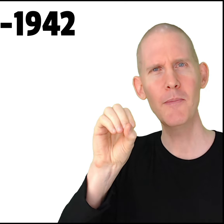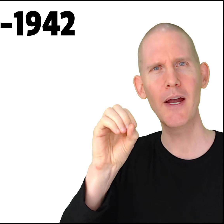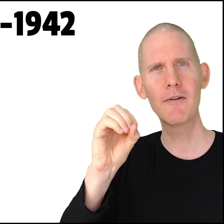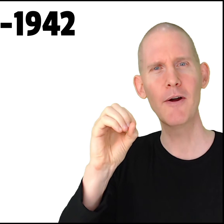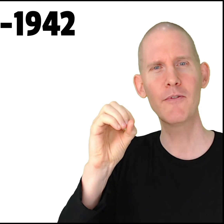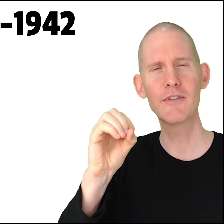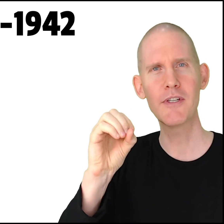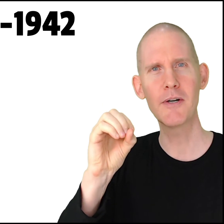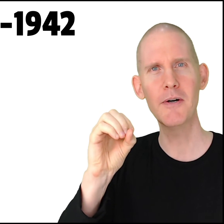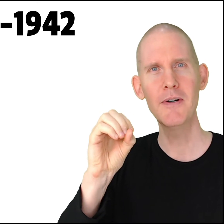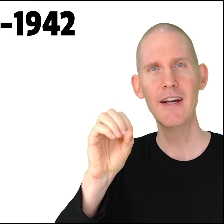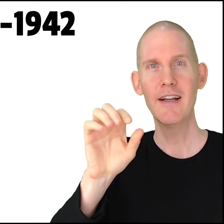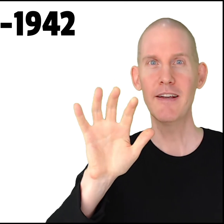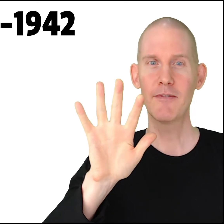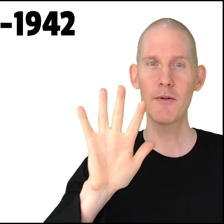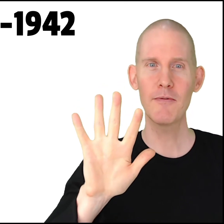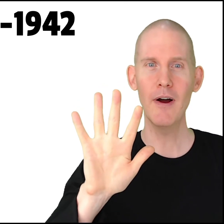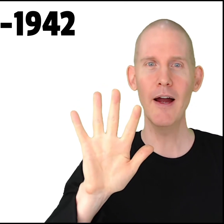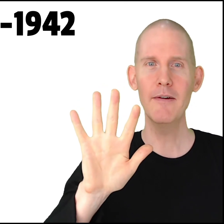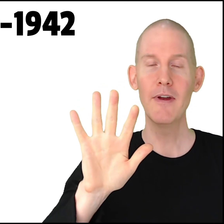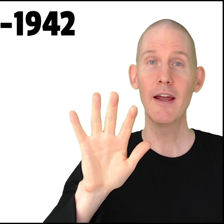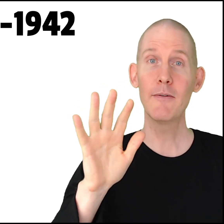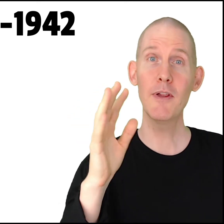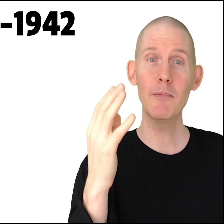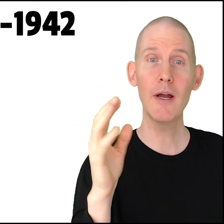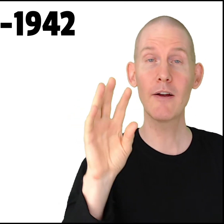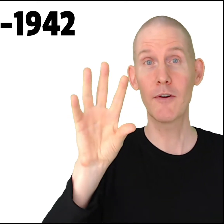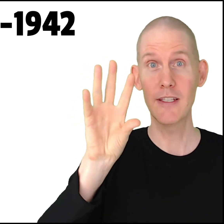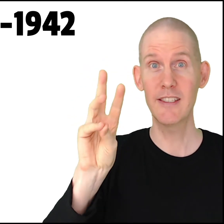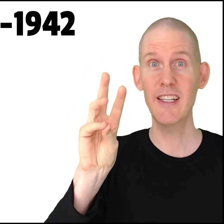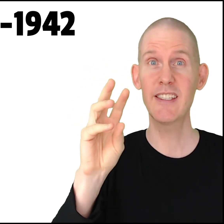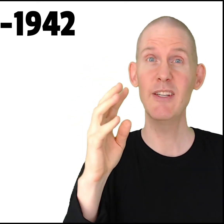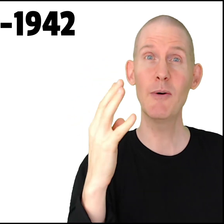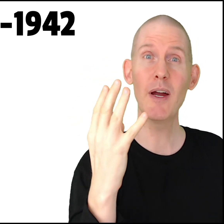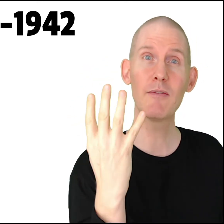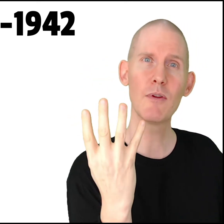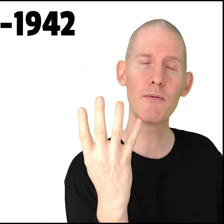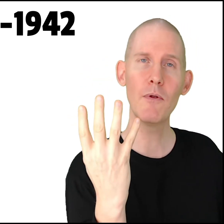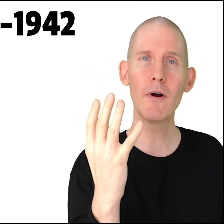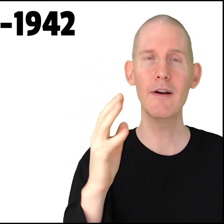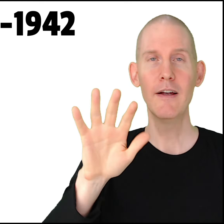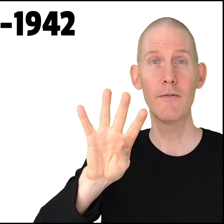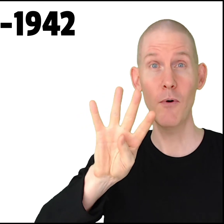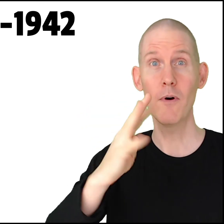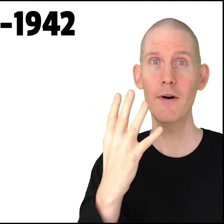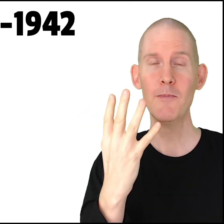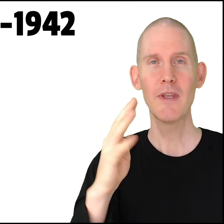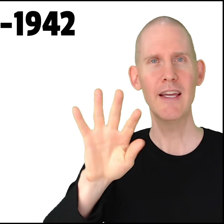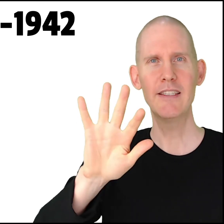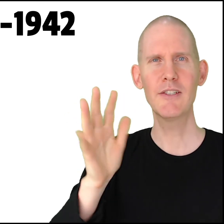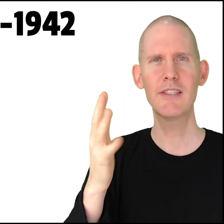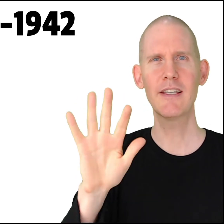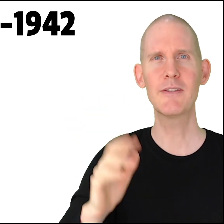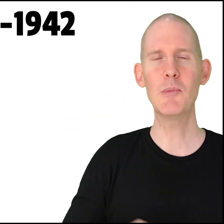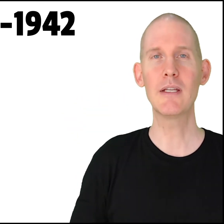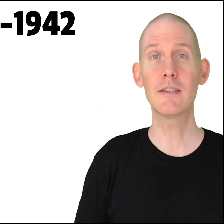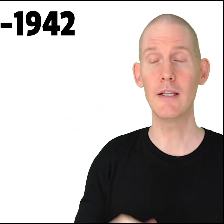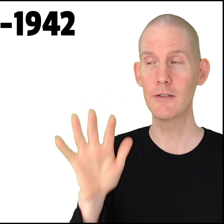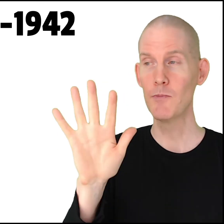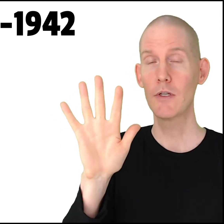back around for 0, for the 5, and you flip back, okay, 6, then you go back for the floor, 4. It just doesn't make sense. So